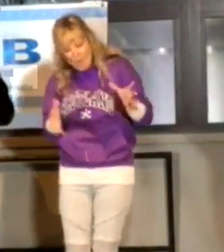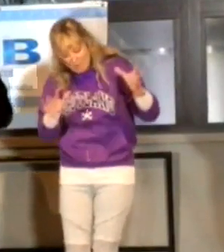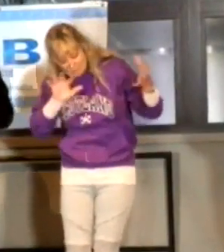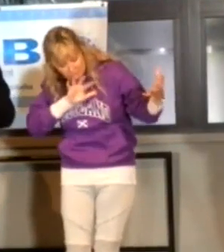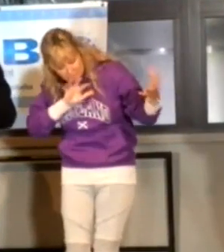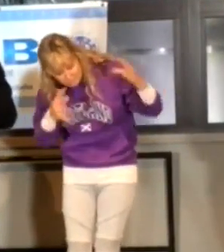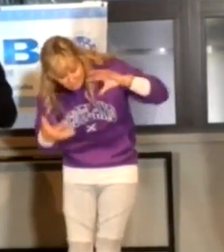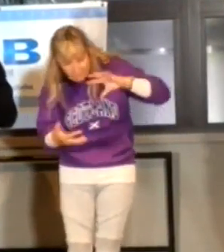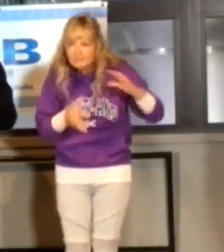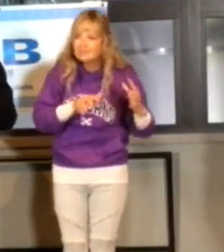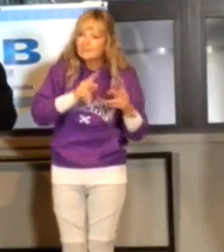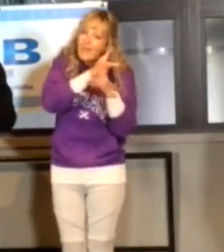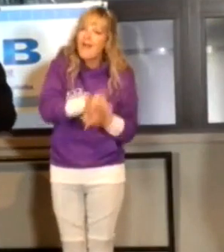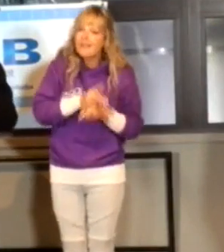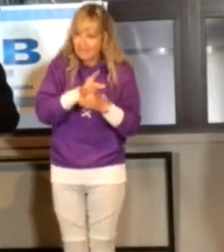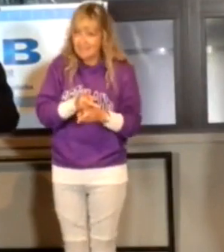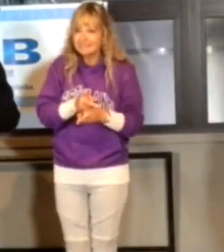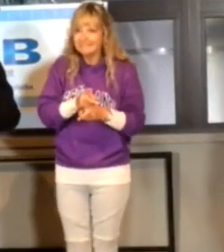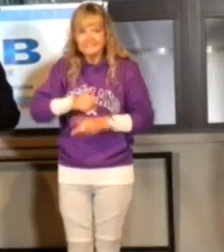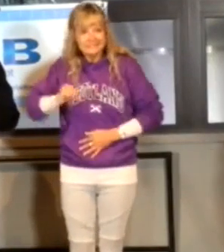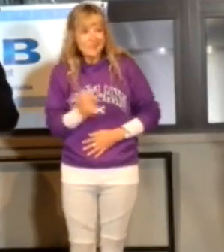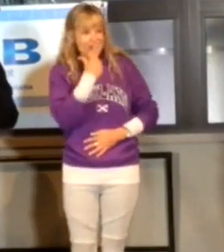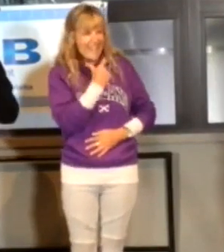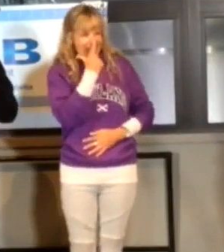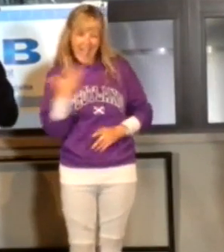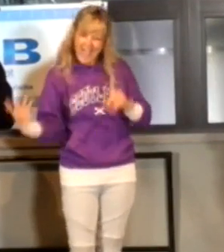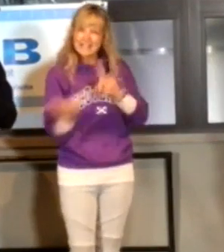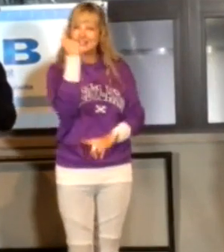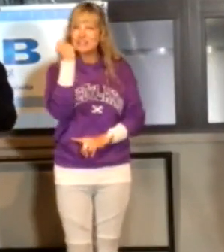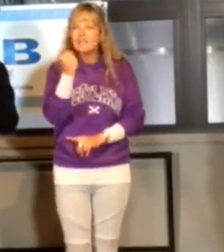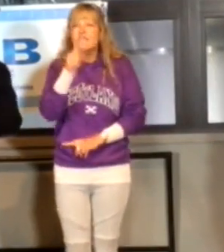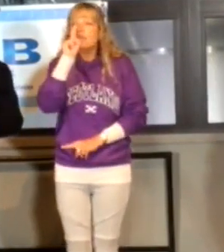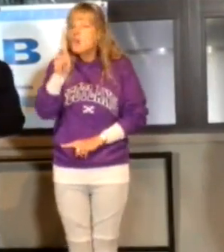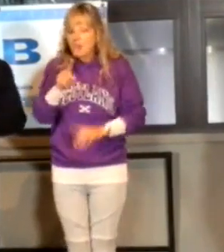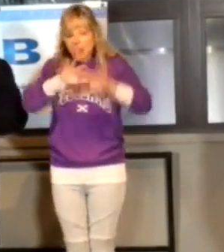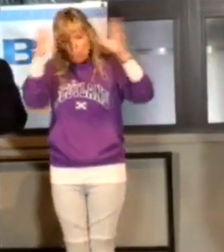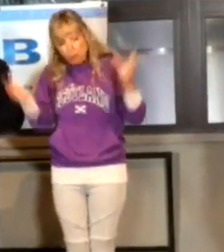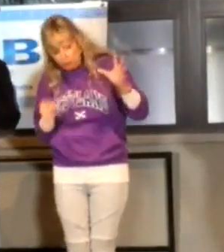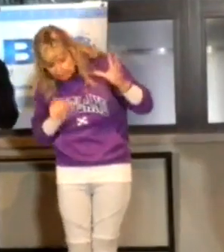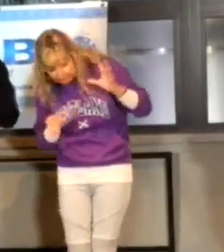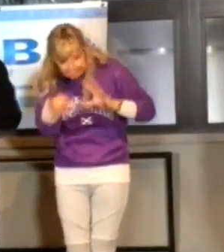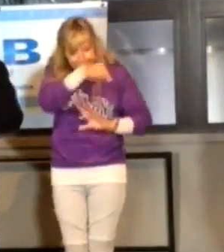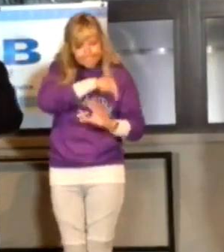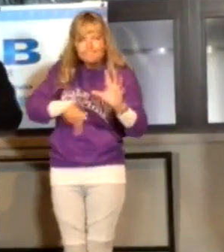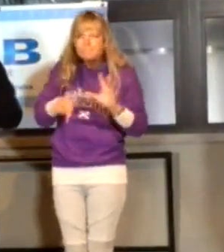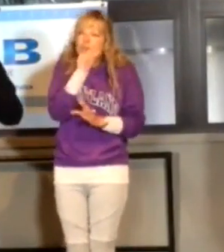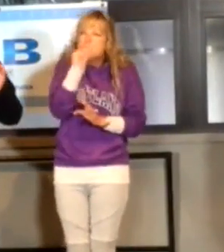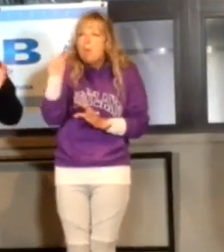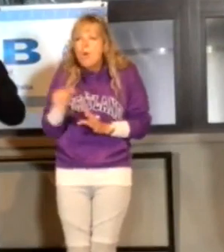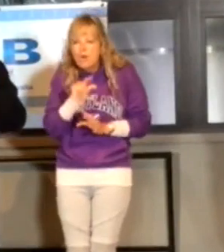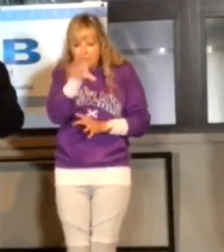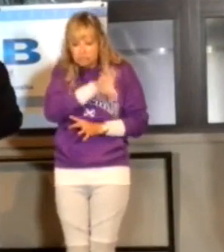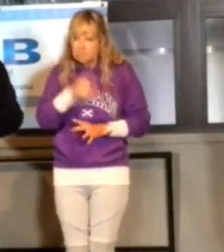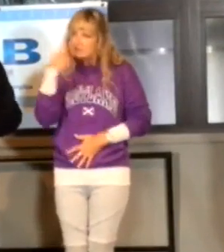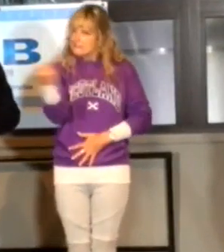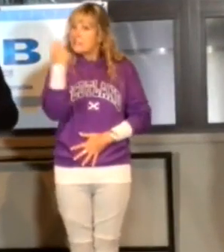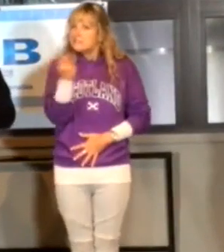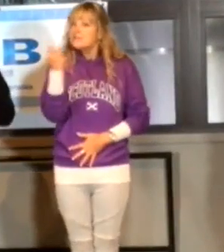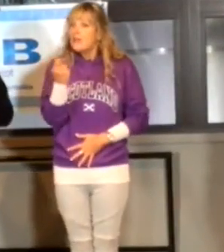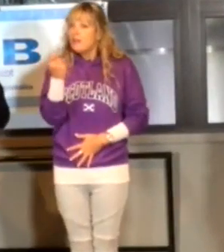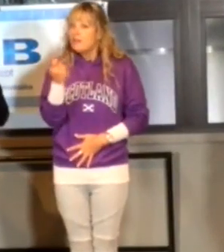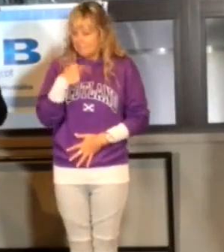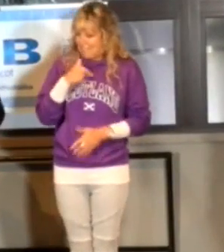the Scots and Scotland can make this. If you look around smaller countries, they are very successful in the United Kingdom.